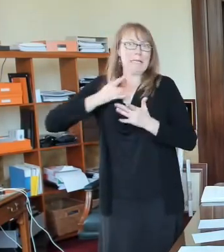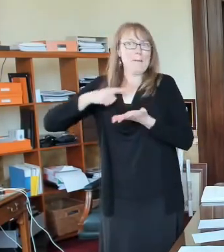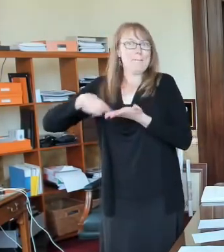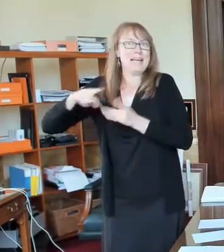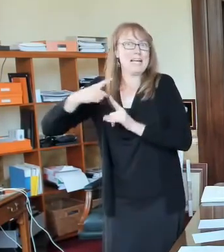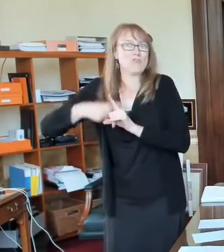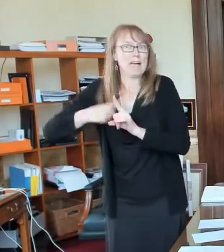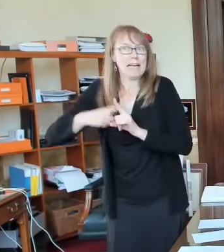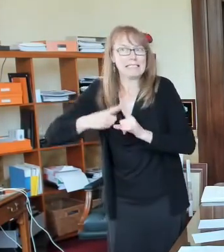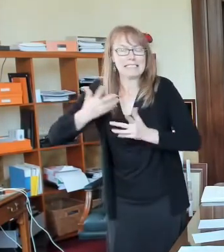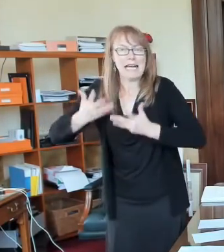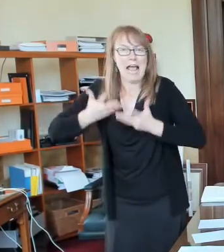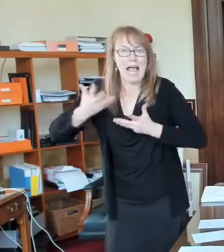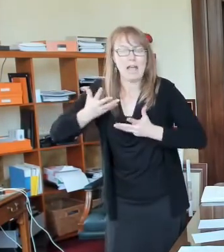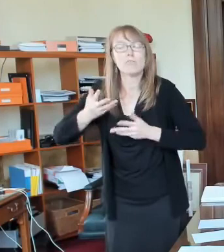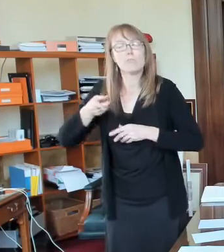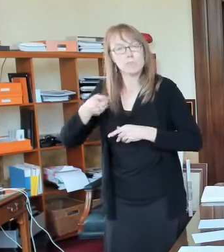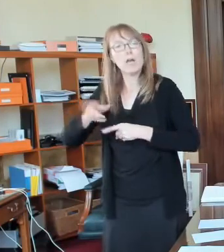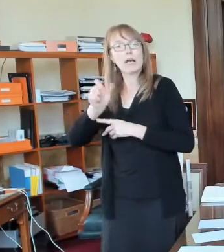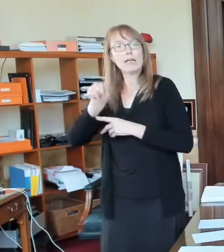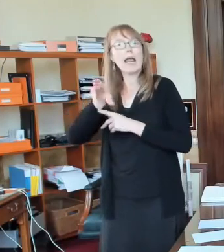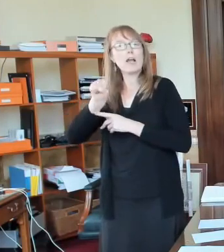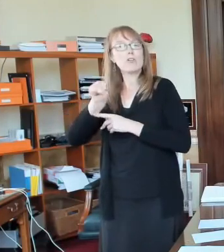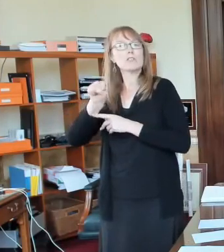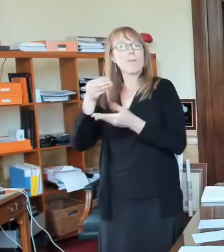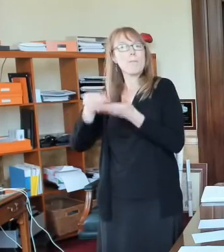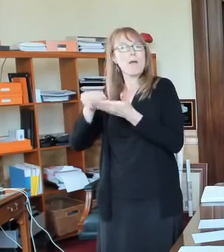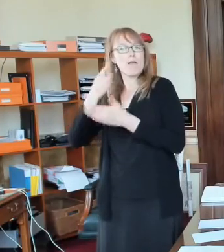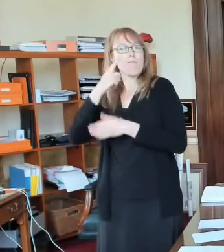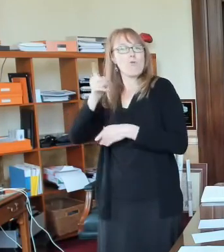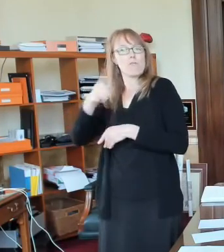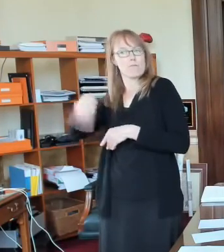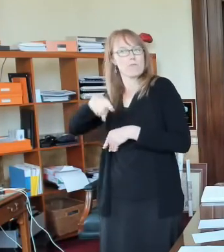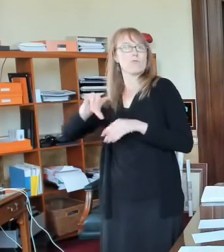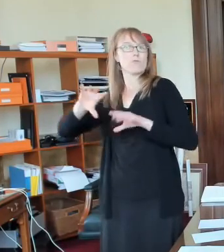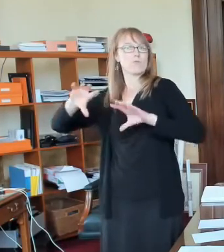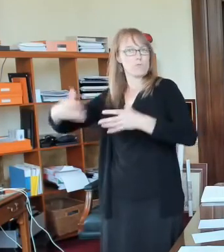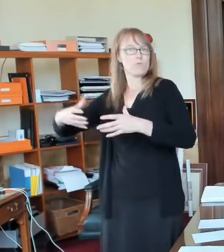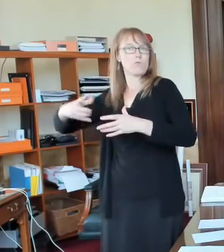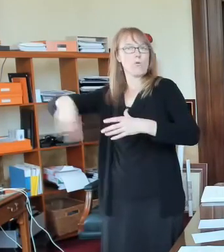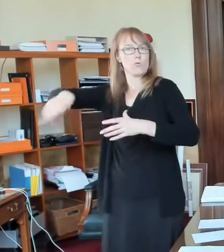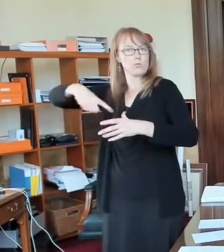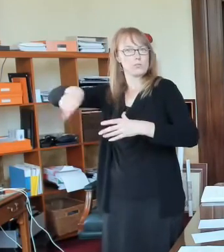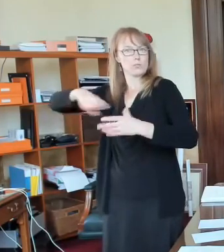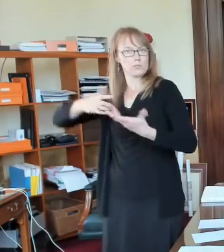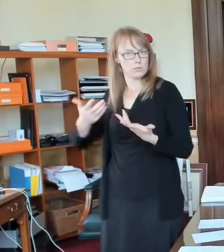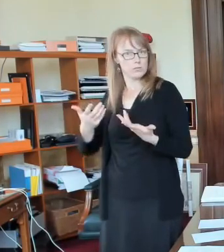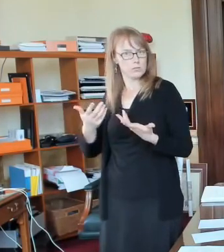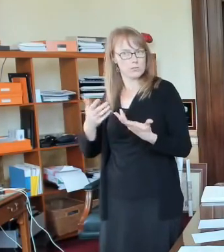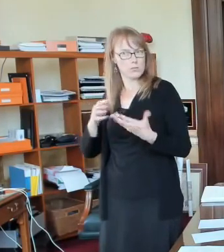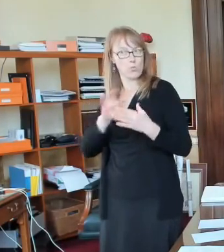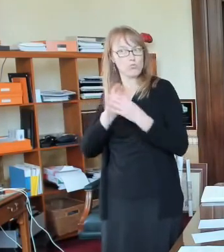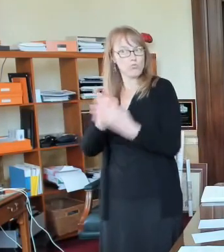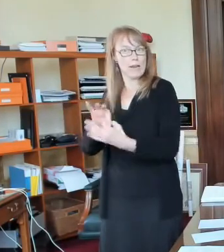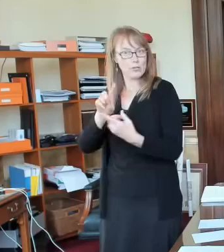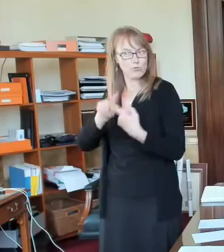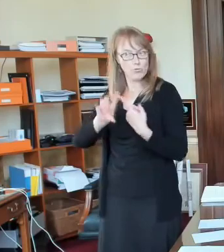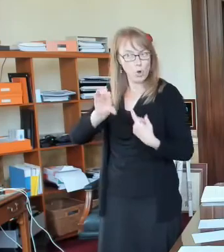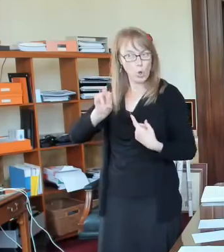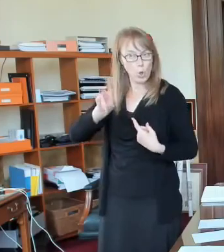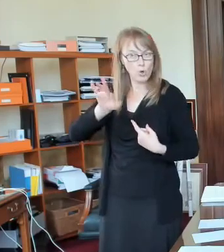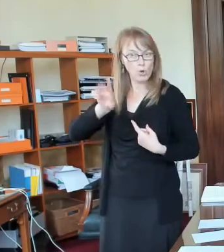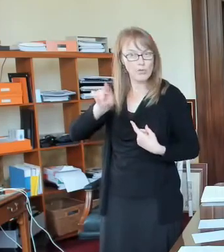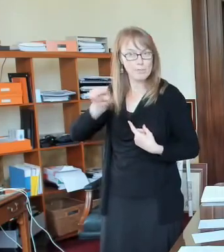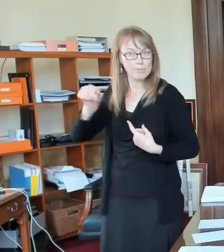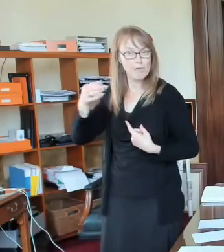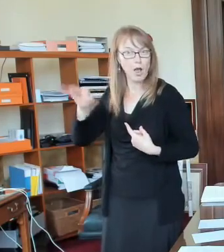will all work out fine, because this is COVID-related evictions that we really are going to try to mediate